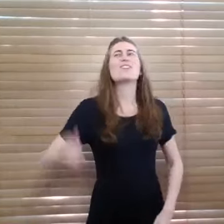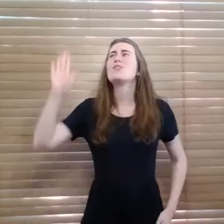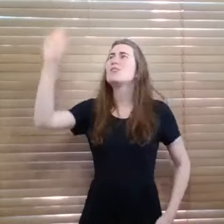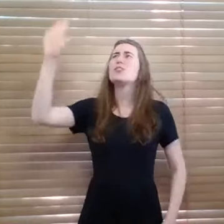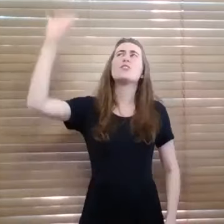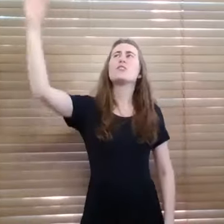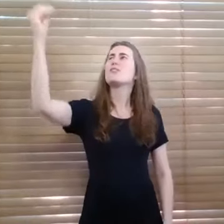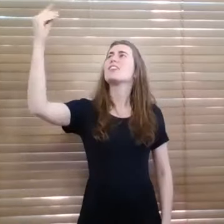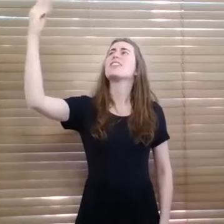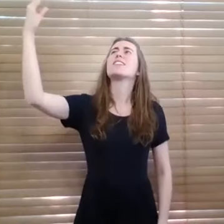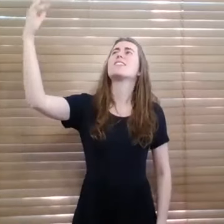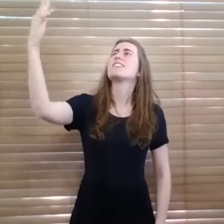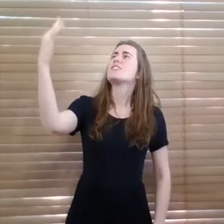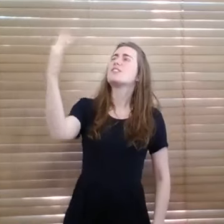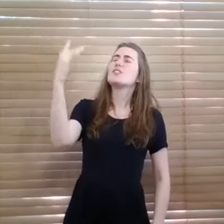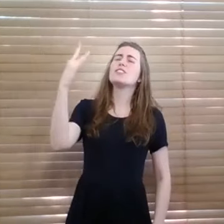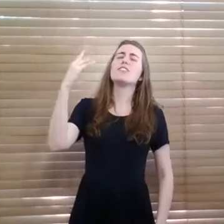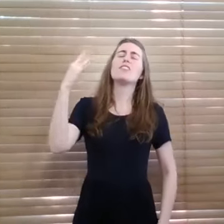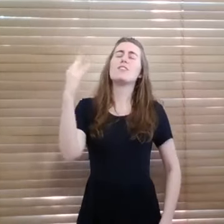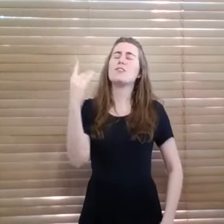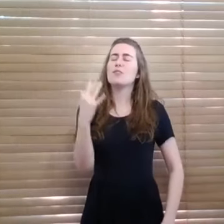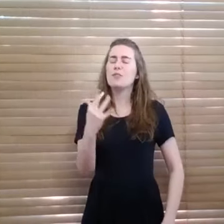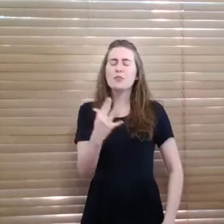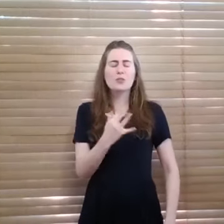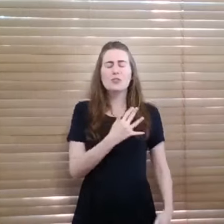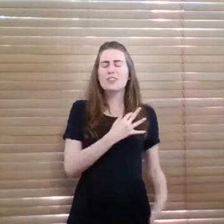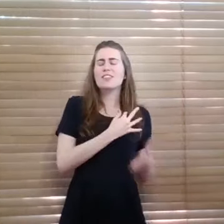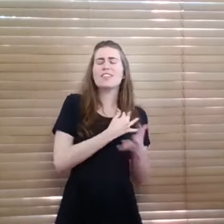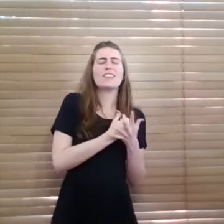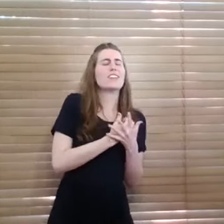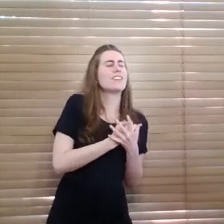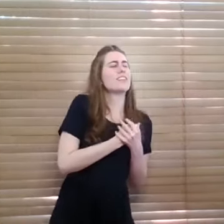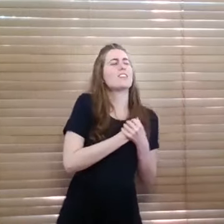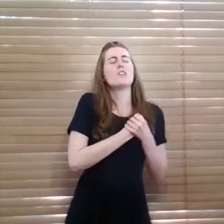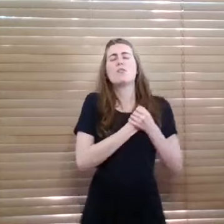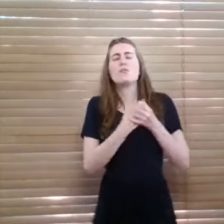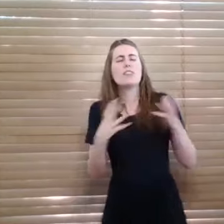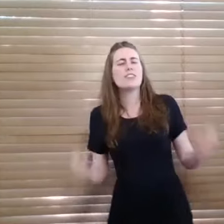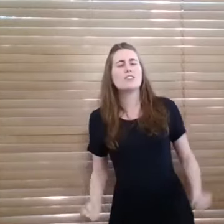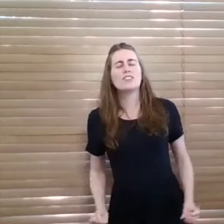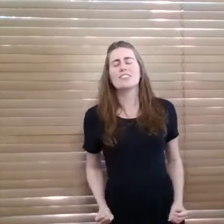Oh, your grace, so free, washes